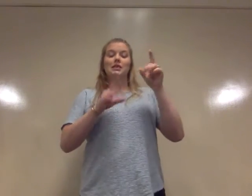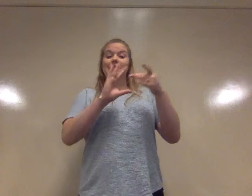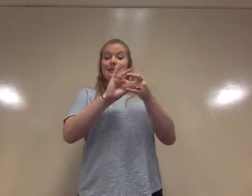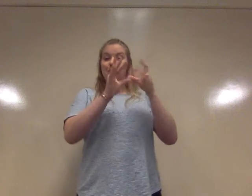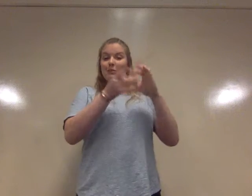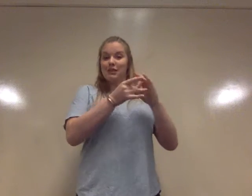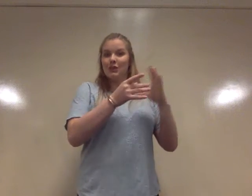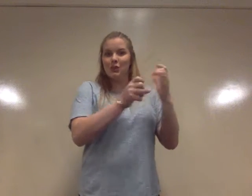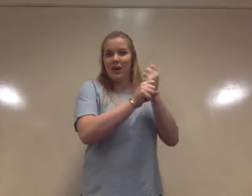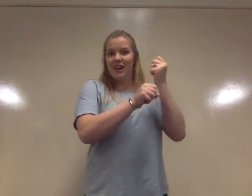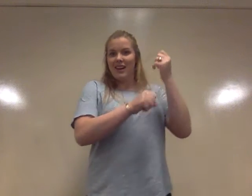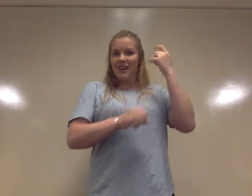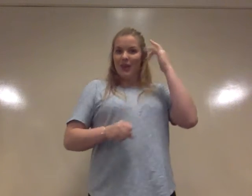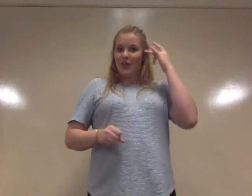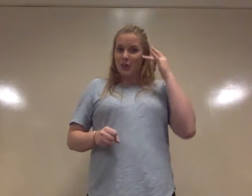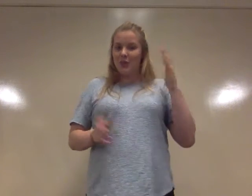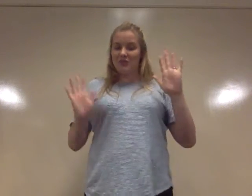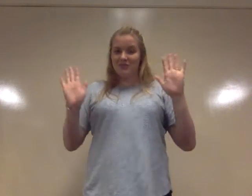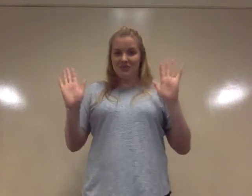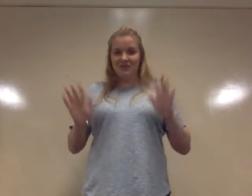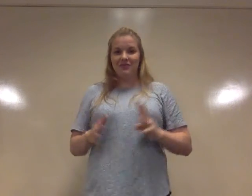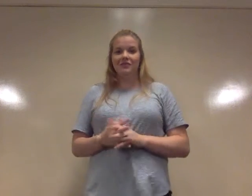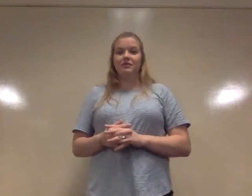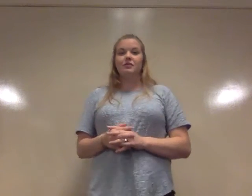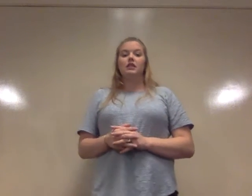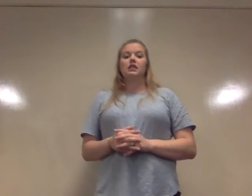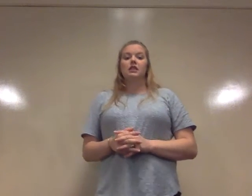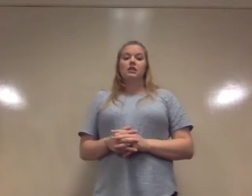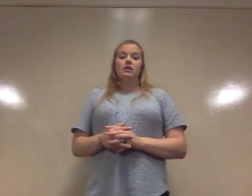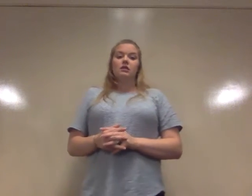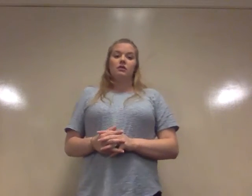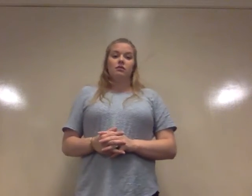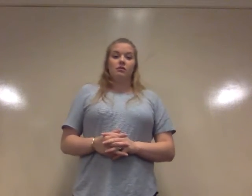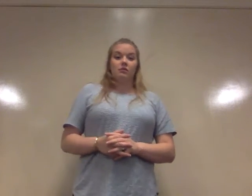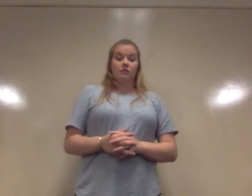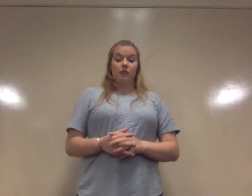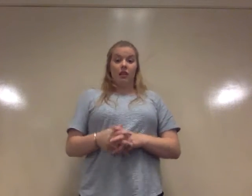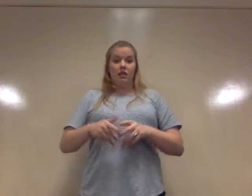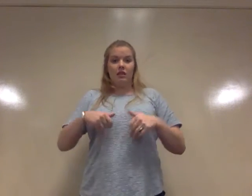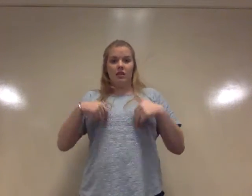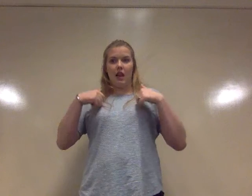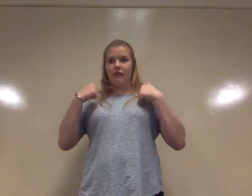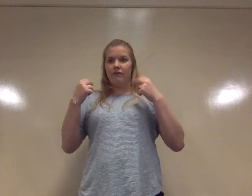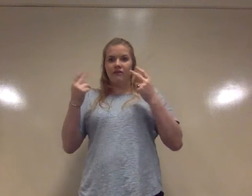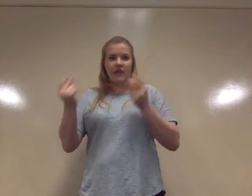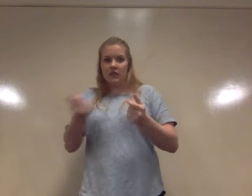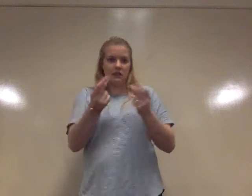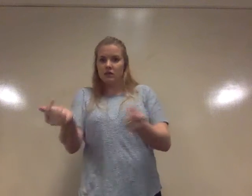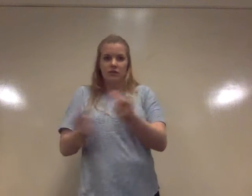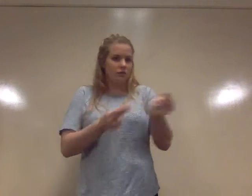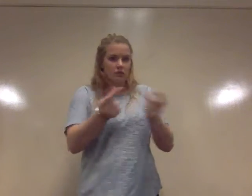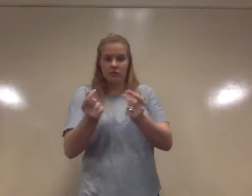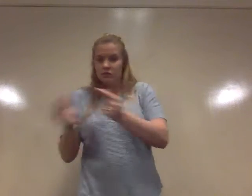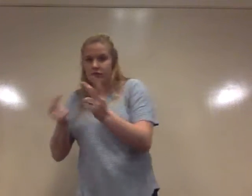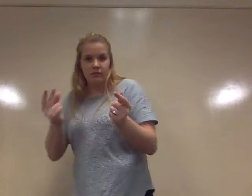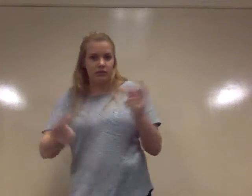1956. During this same decade, the pace of American life was accelerating, even with our food. The